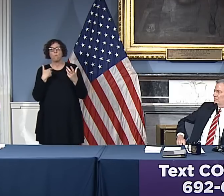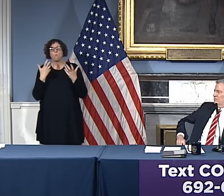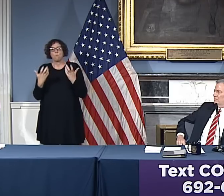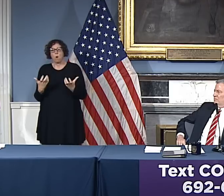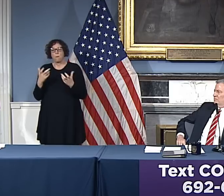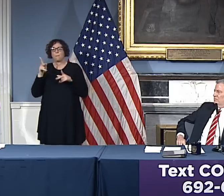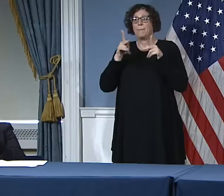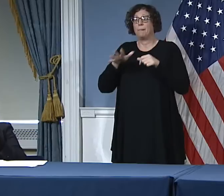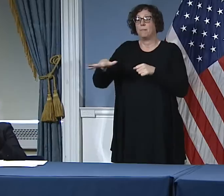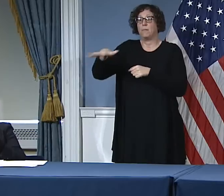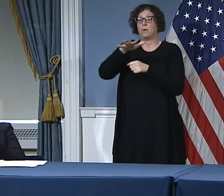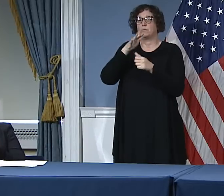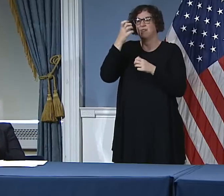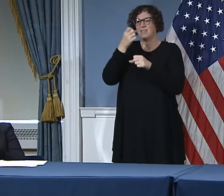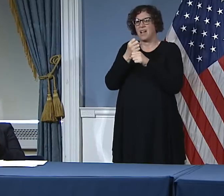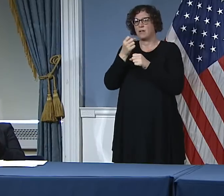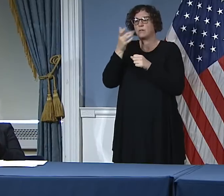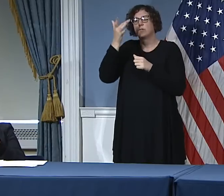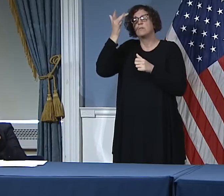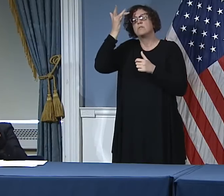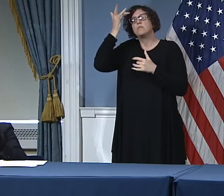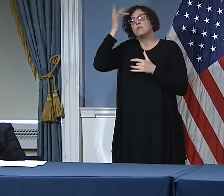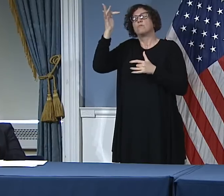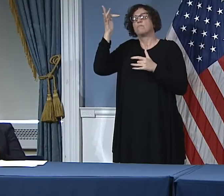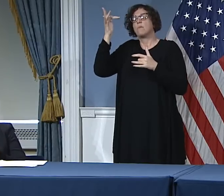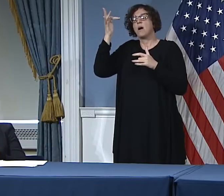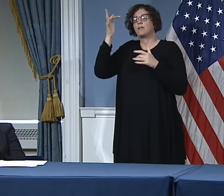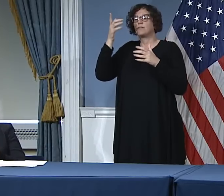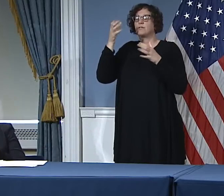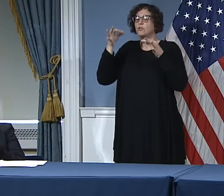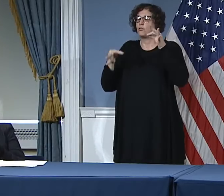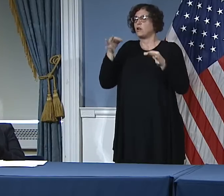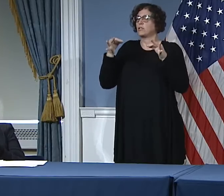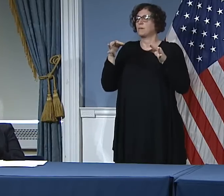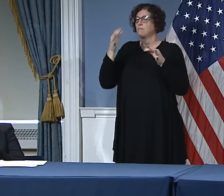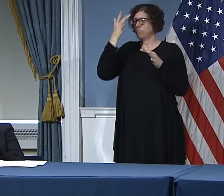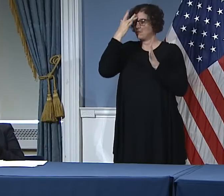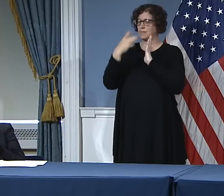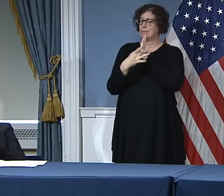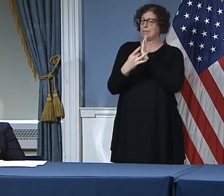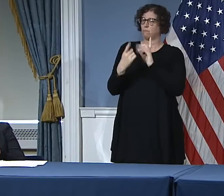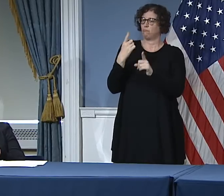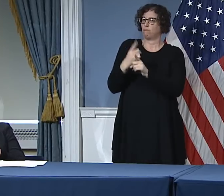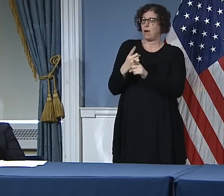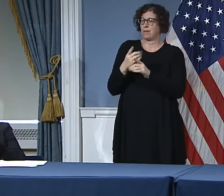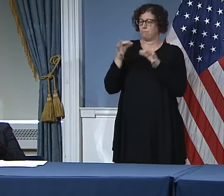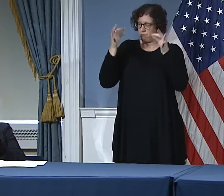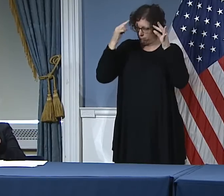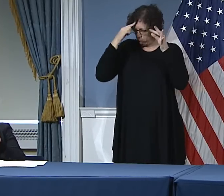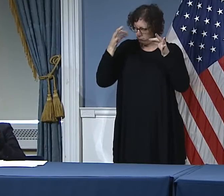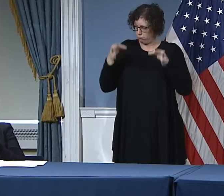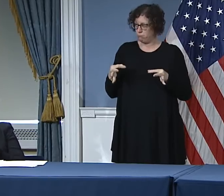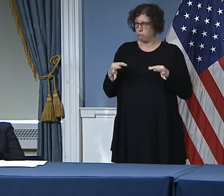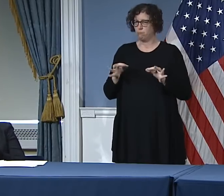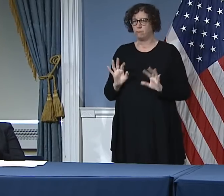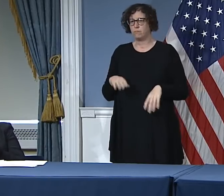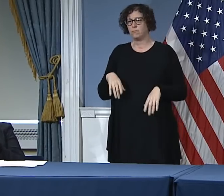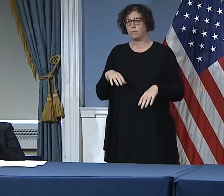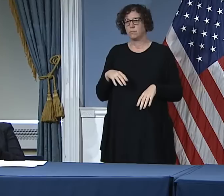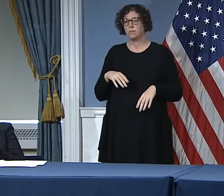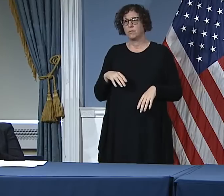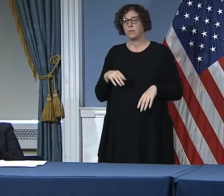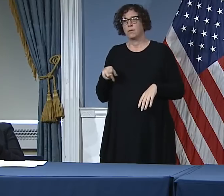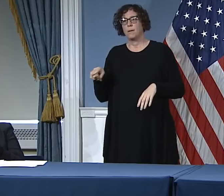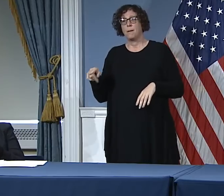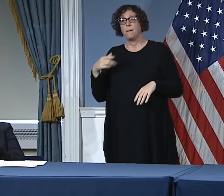of time, but I want them to pay special attention to ensuring distance. This is about distance.